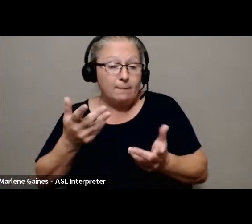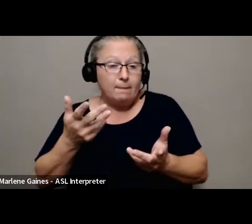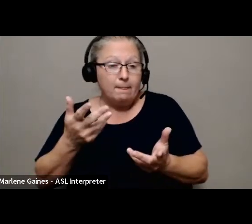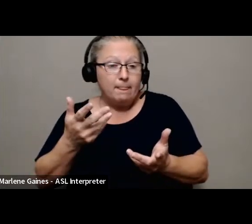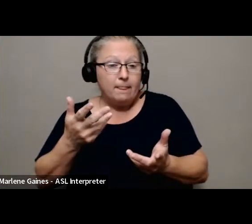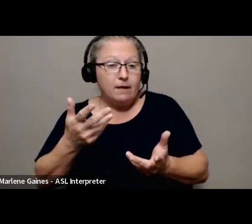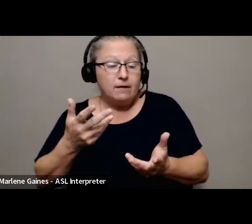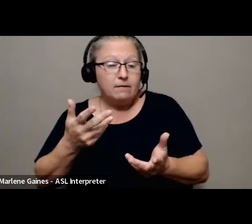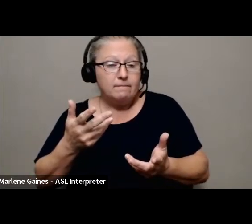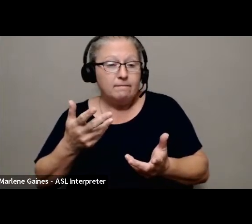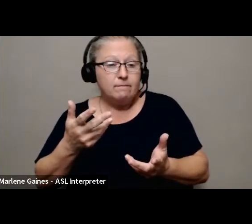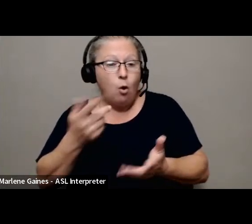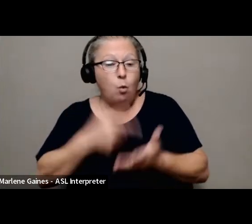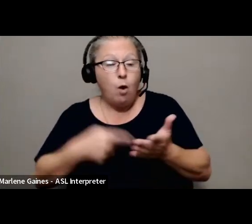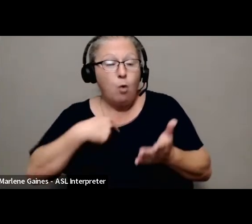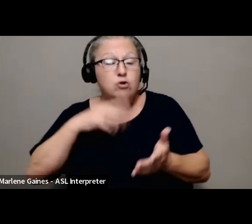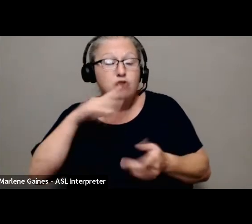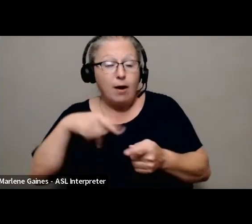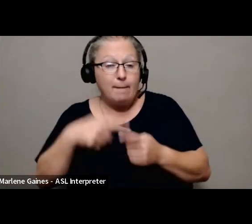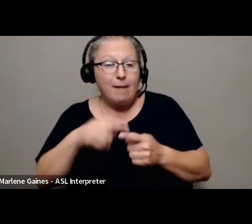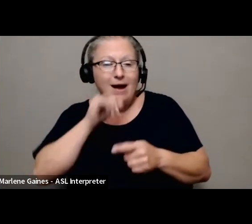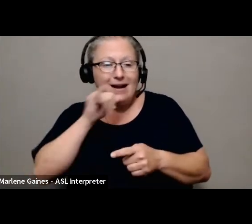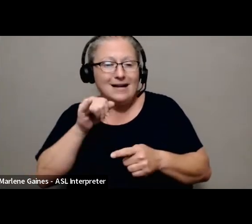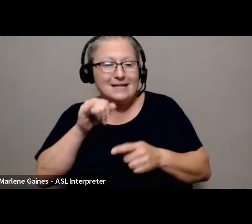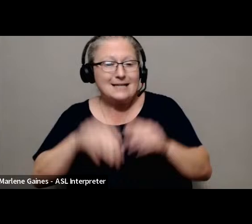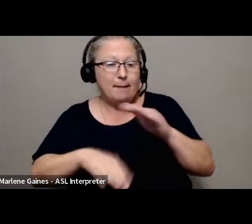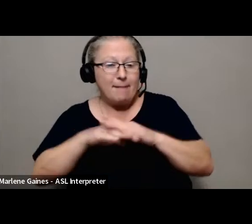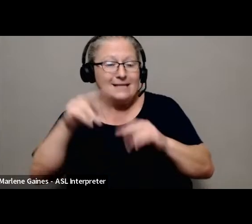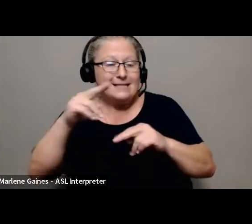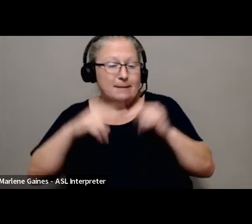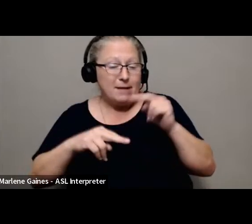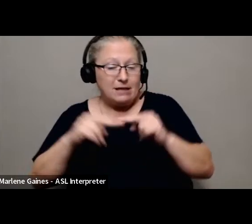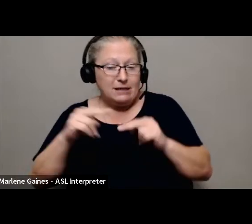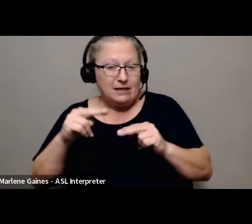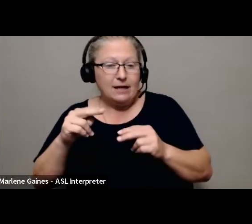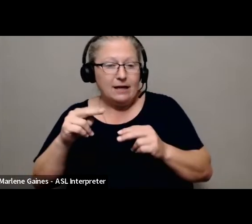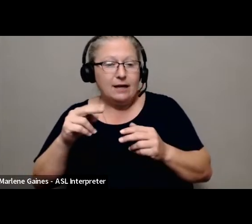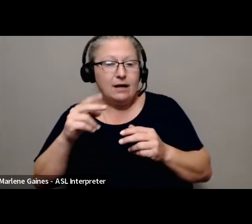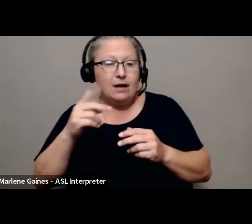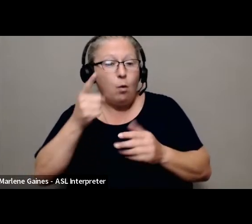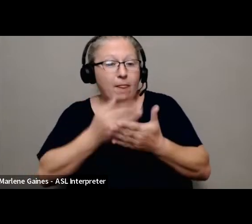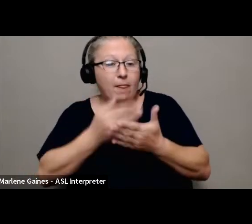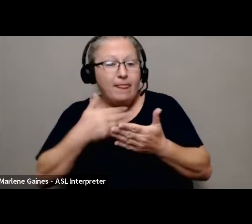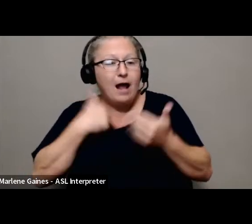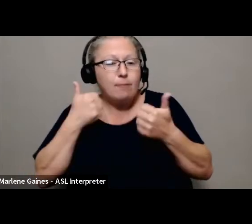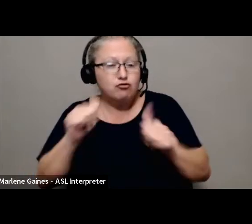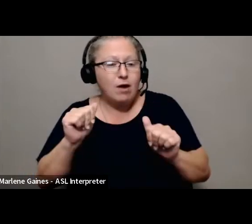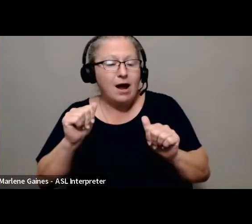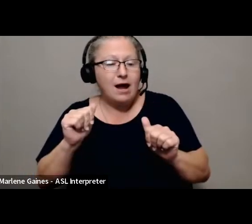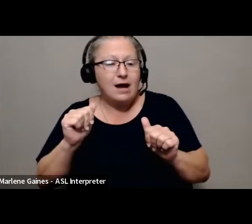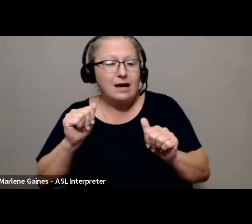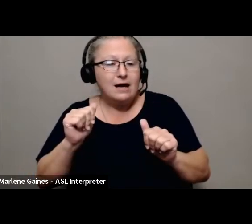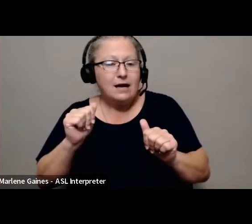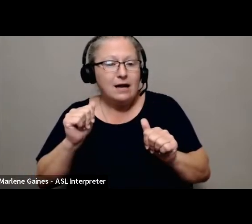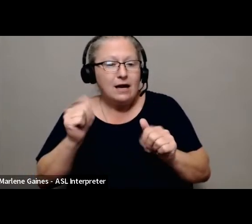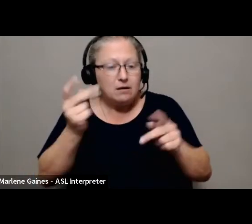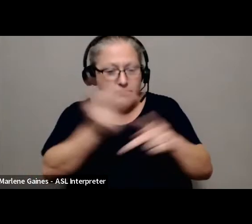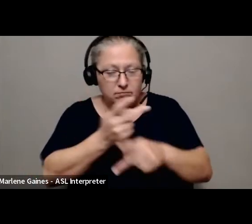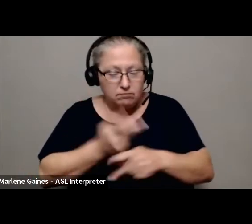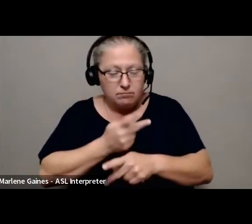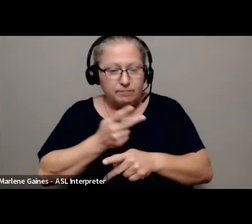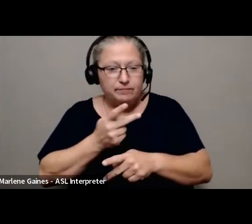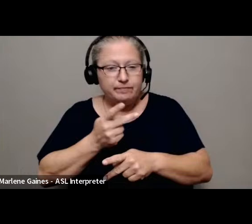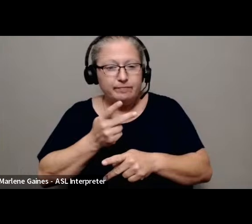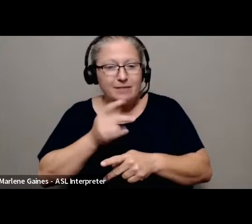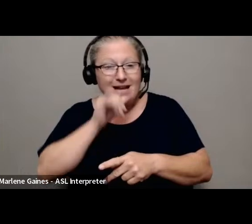mean, what we're talking about here is capacity building. One of the things I'm trying to sort through this,